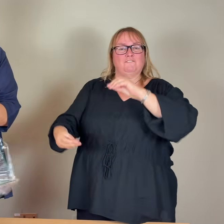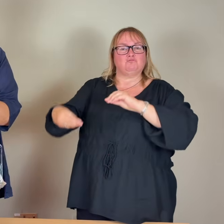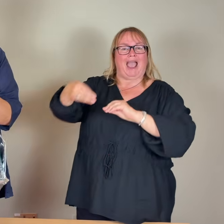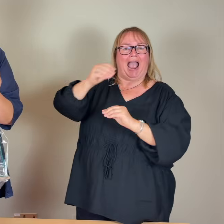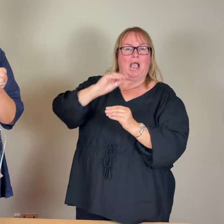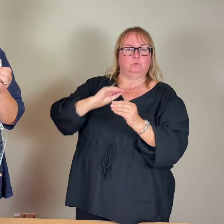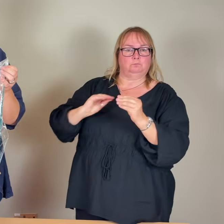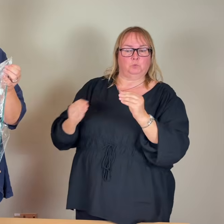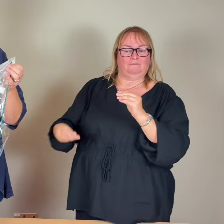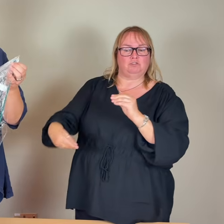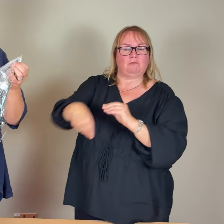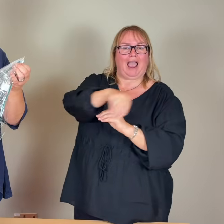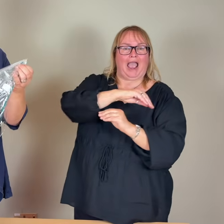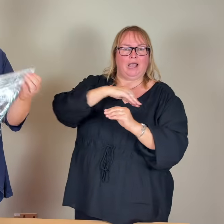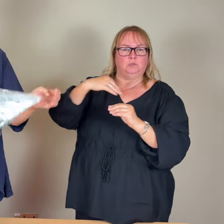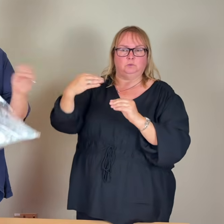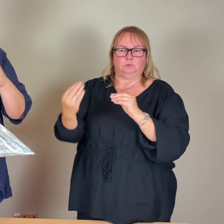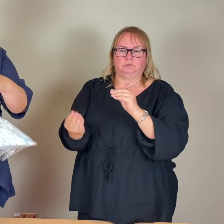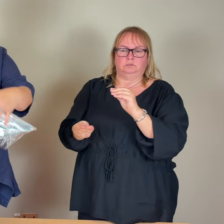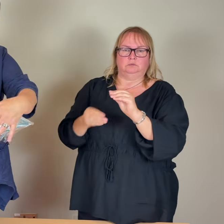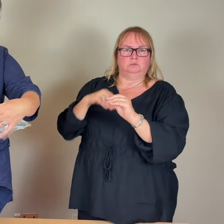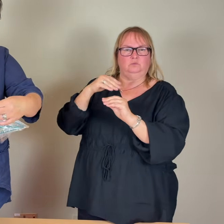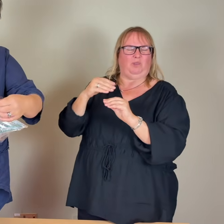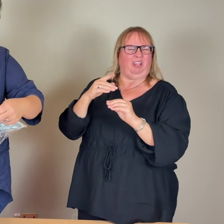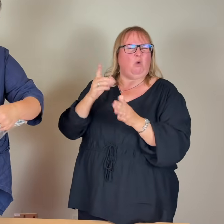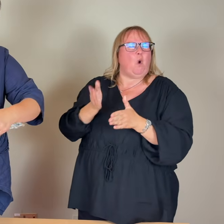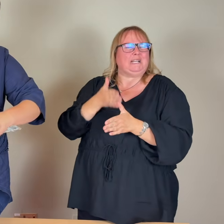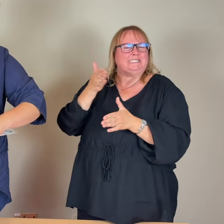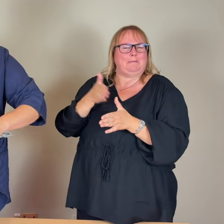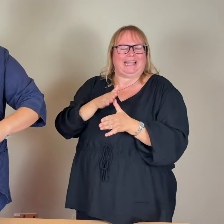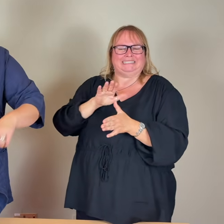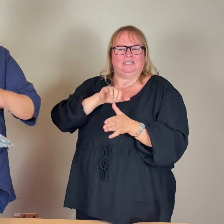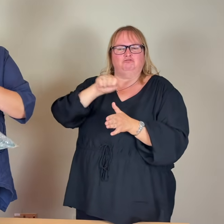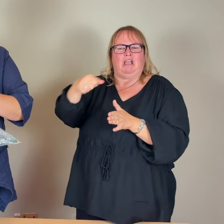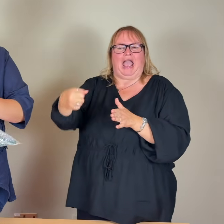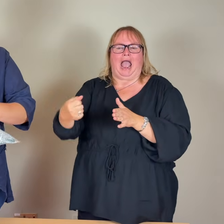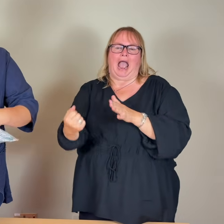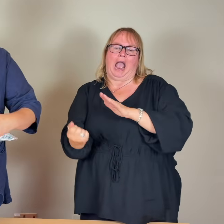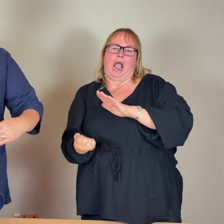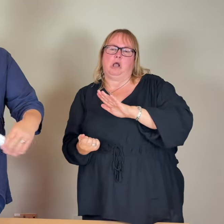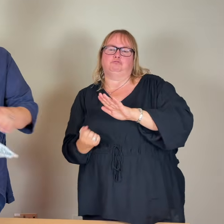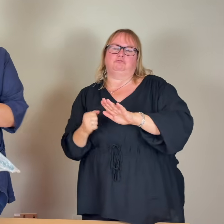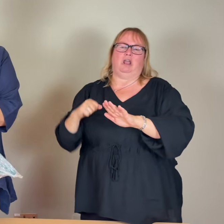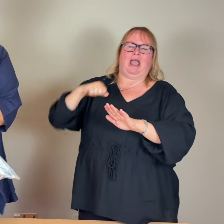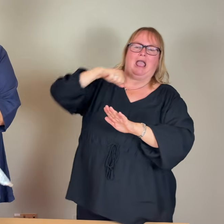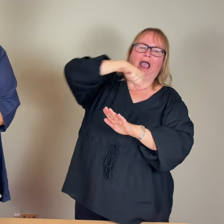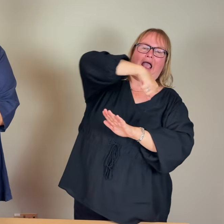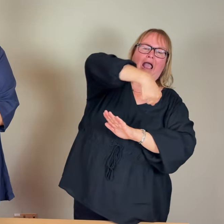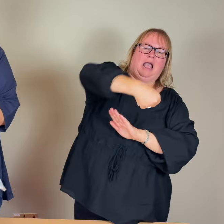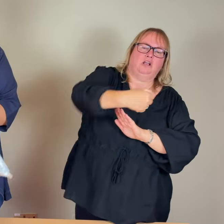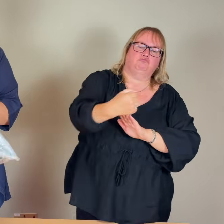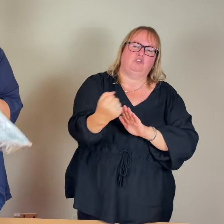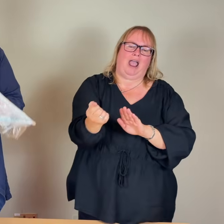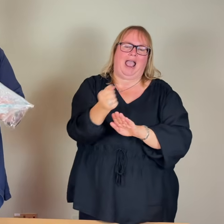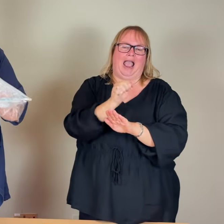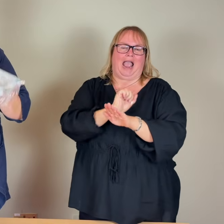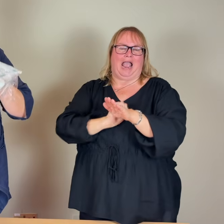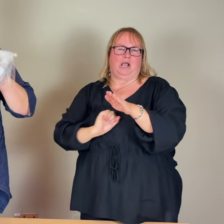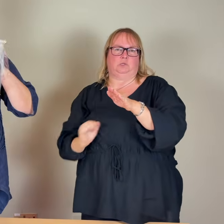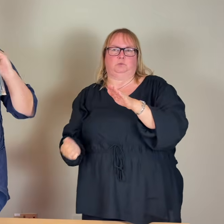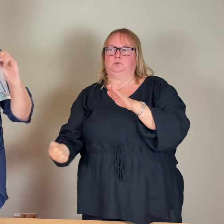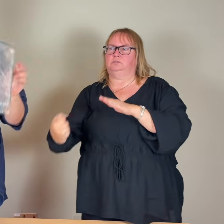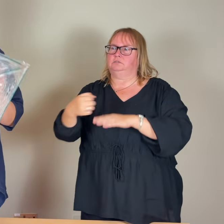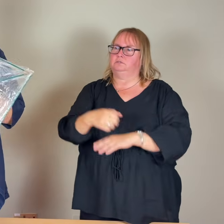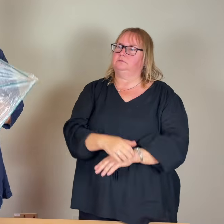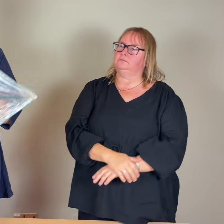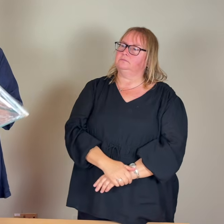the cling film will find its way, and each time it goes round, just wrap the cling film